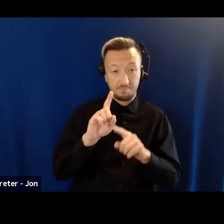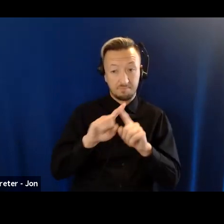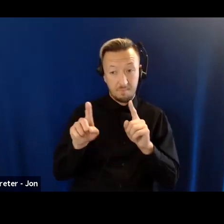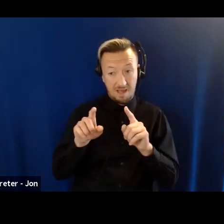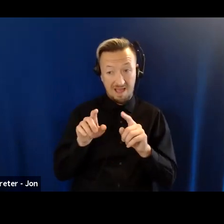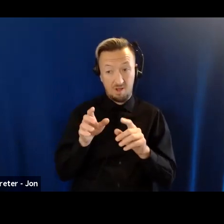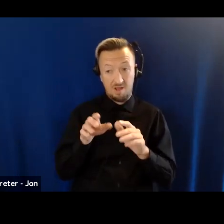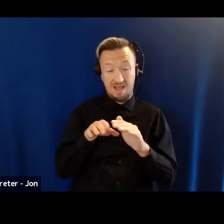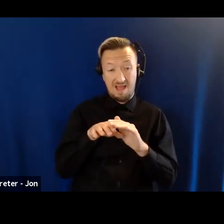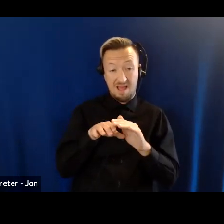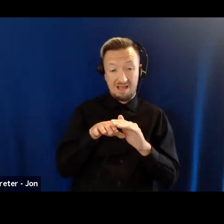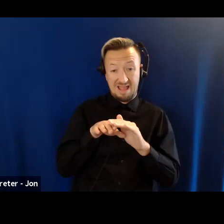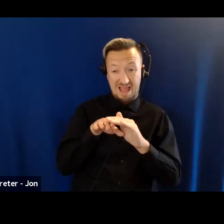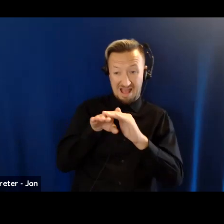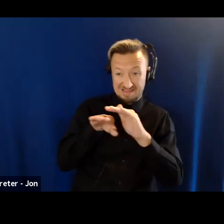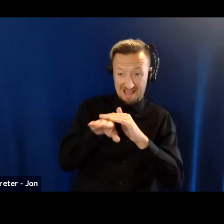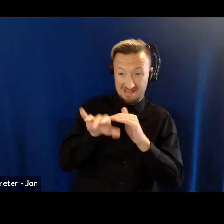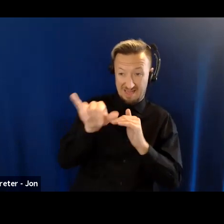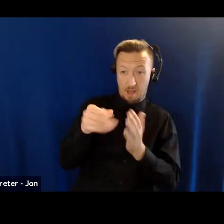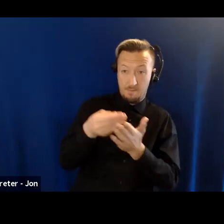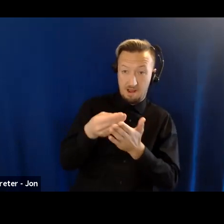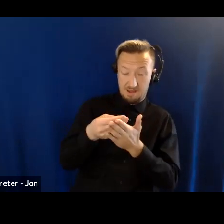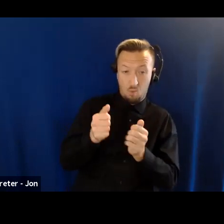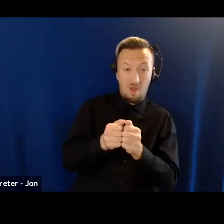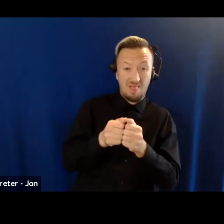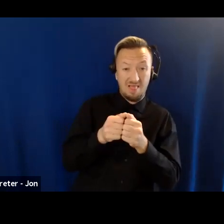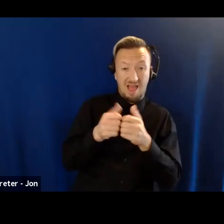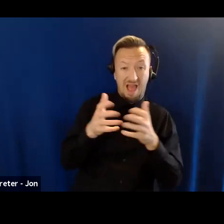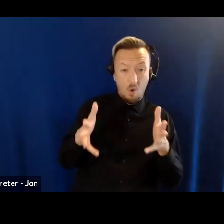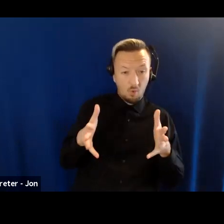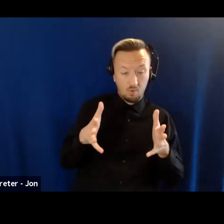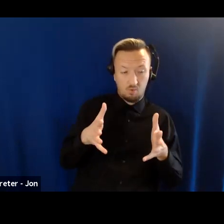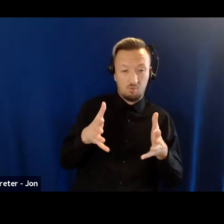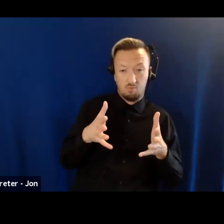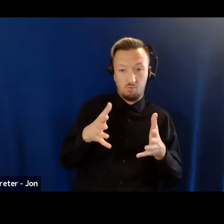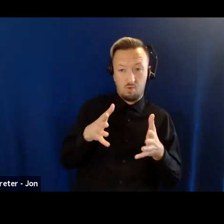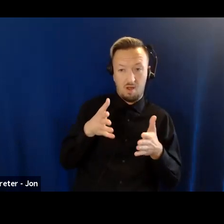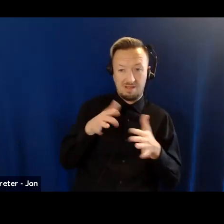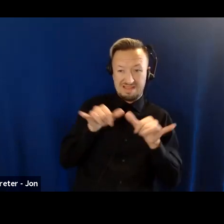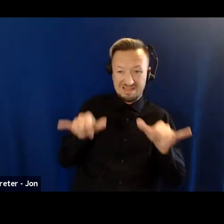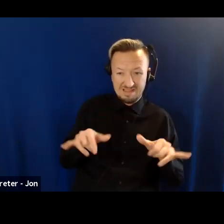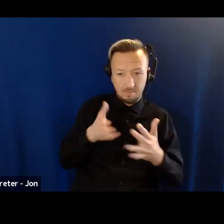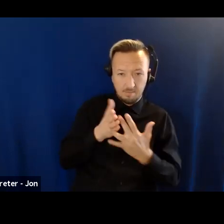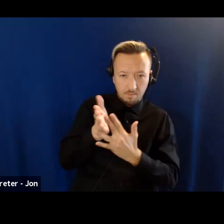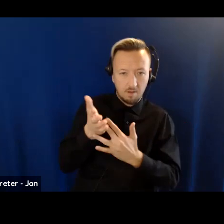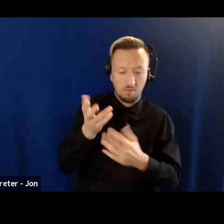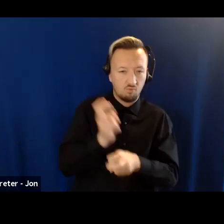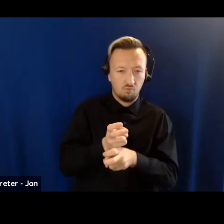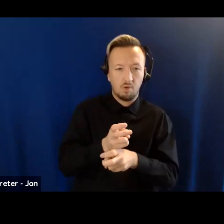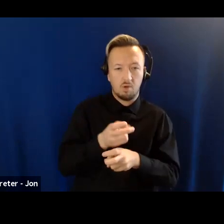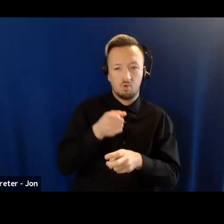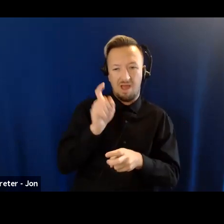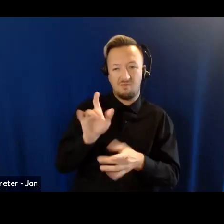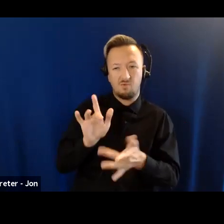those funds without a systemic approach, and like Herman said earlier, having to work with your local counties to draw down those funds and